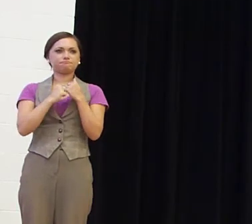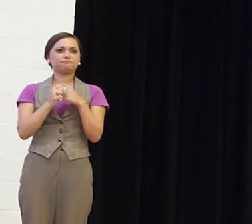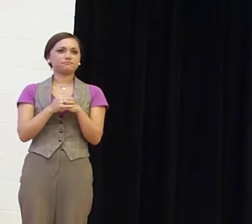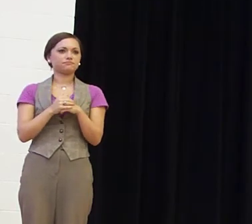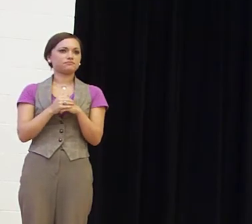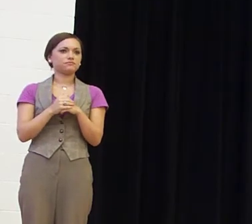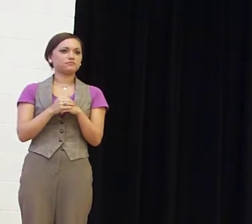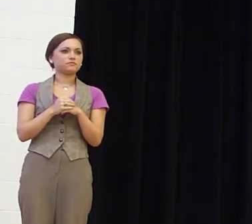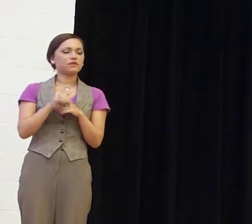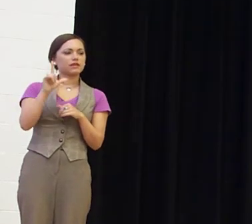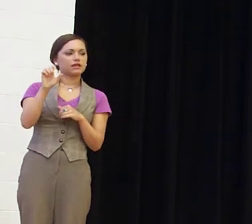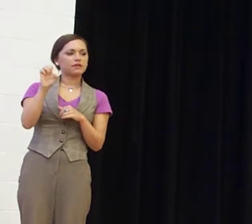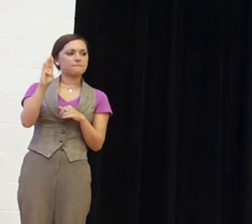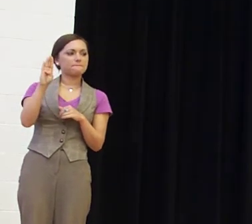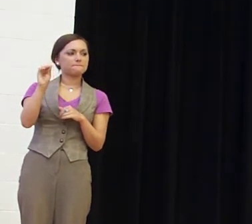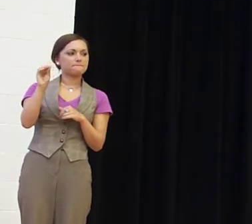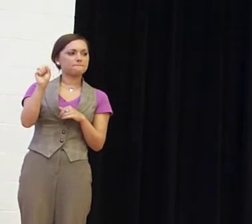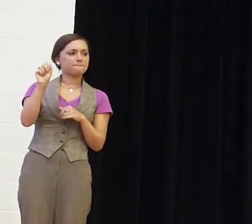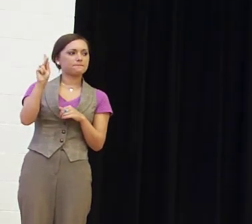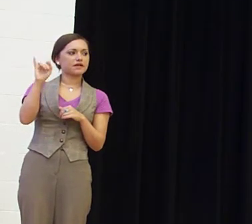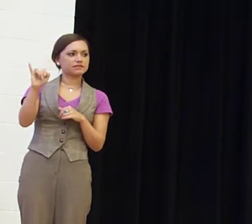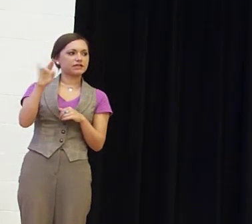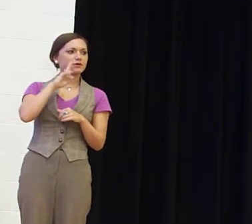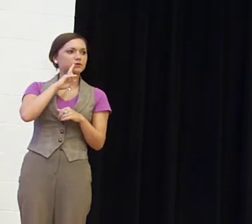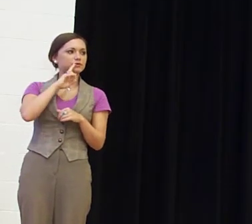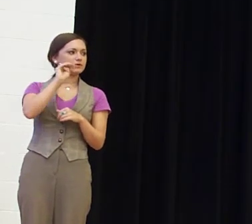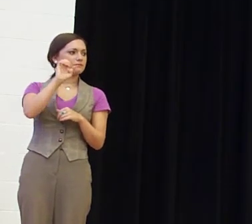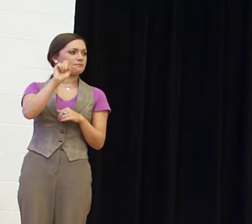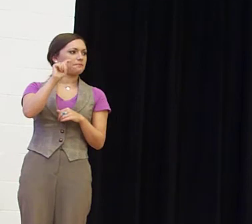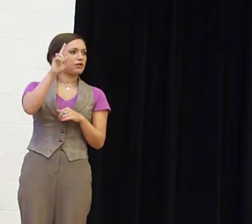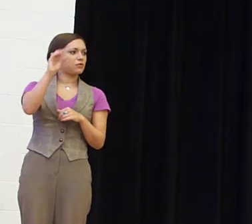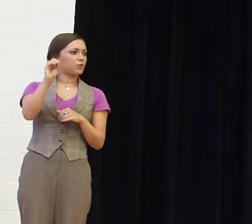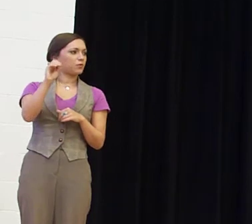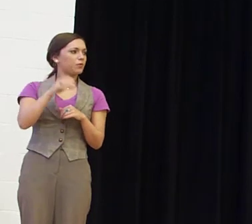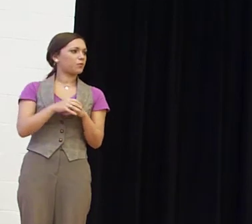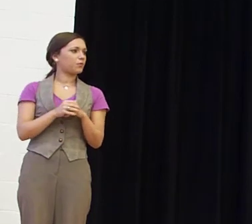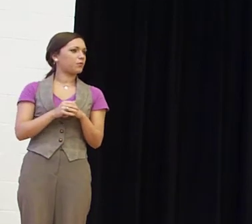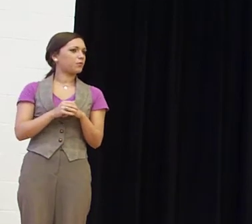Andrew Skabowski, Senior VP at Houston Metro.